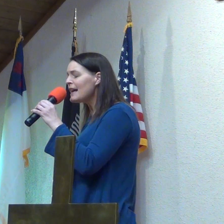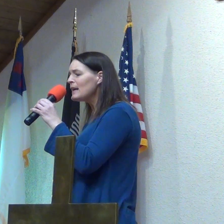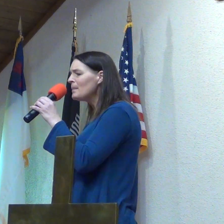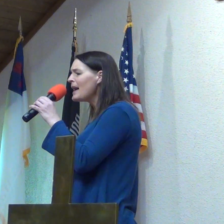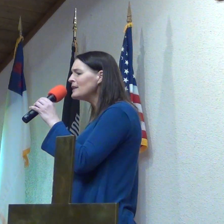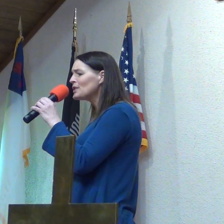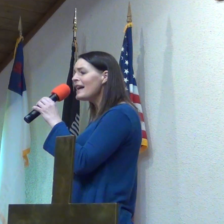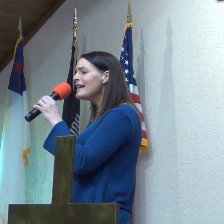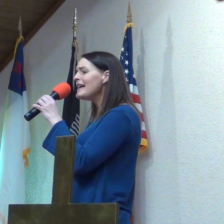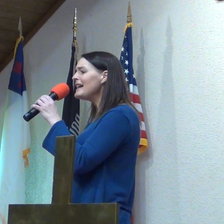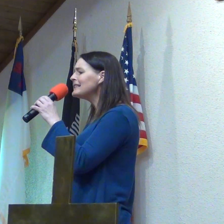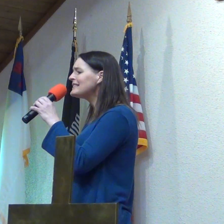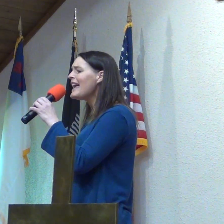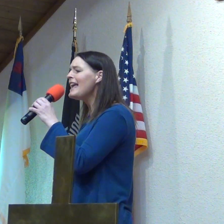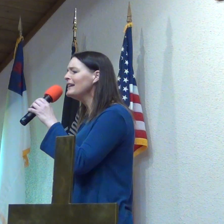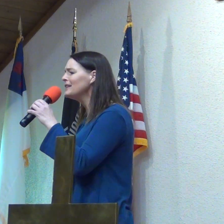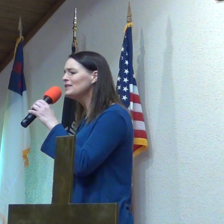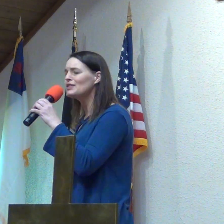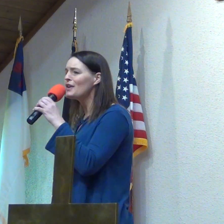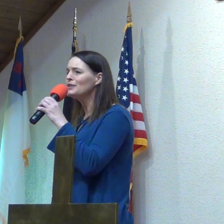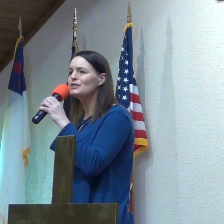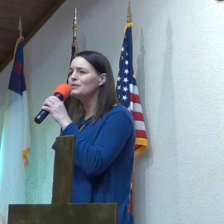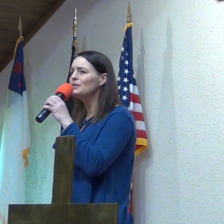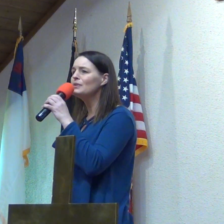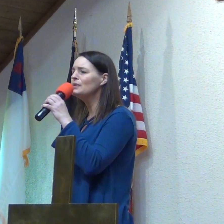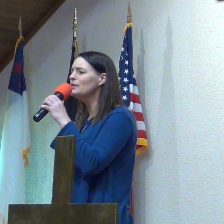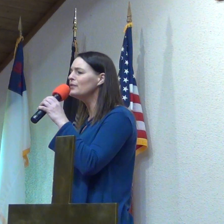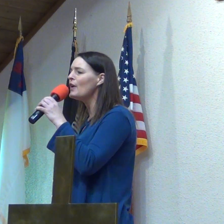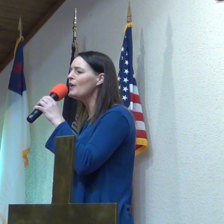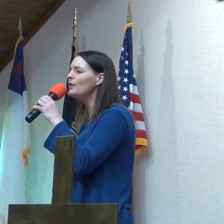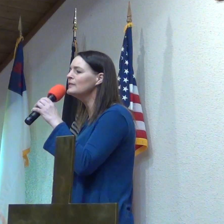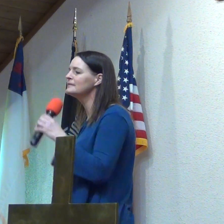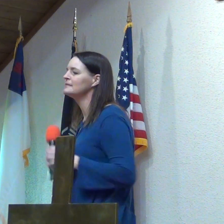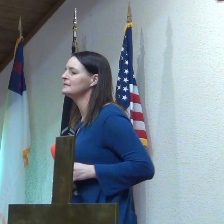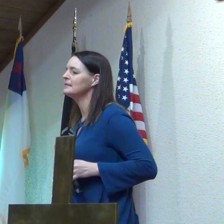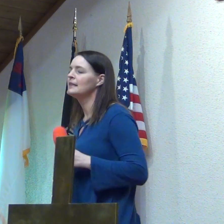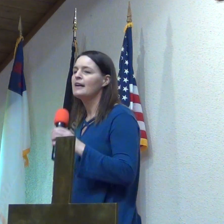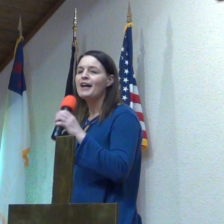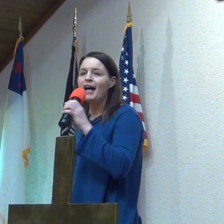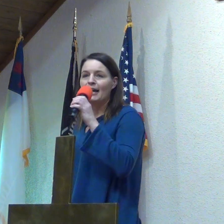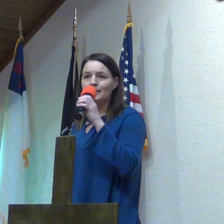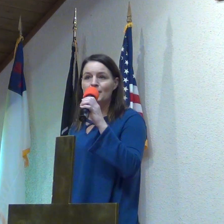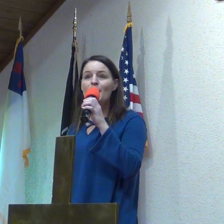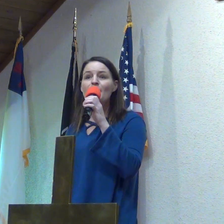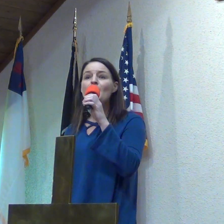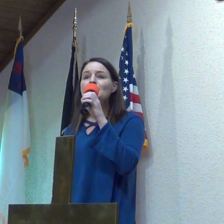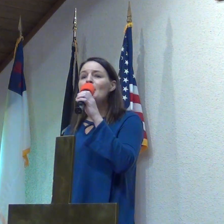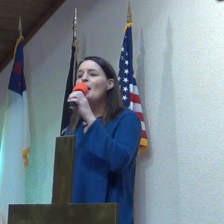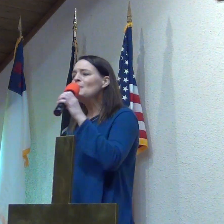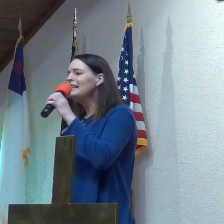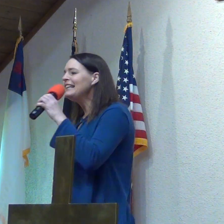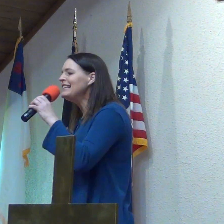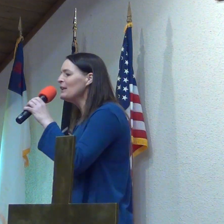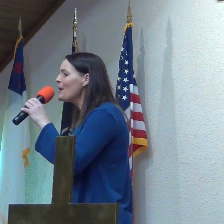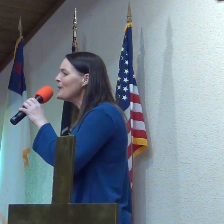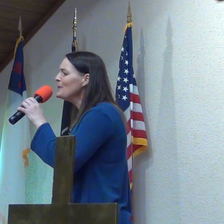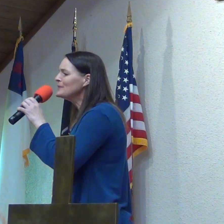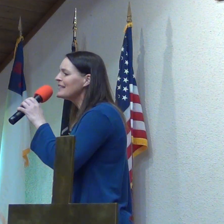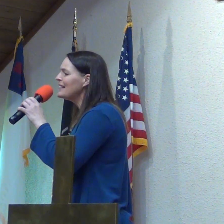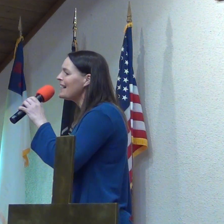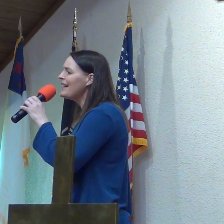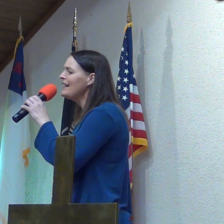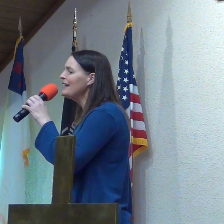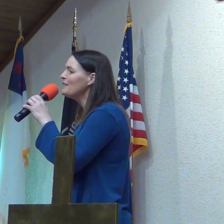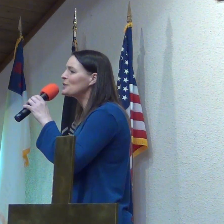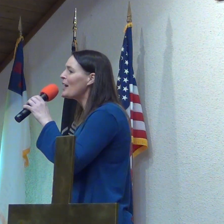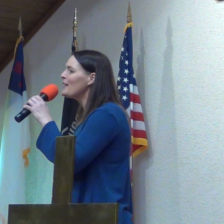Every time I try to stand, start to fall. And all those lonely roads